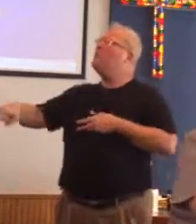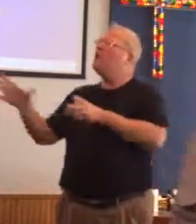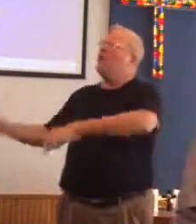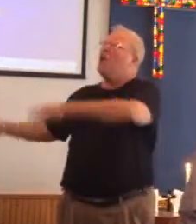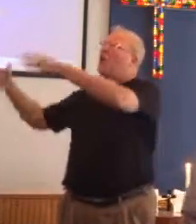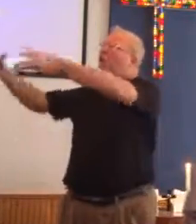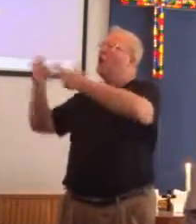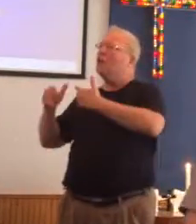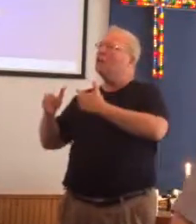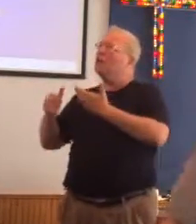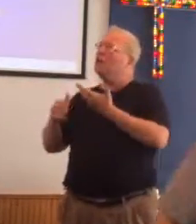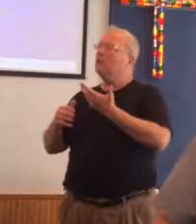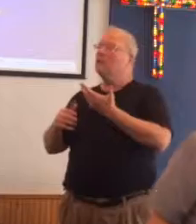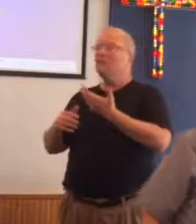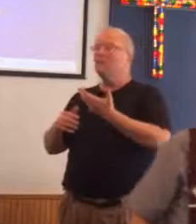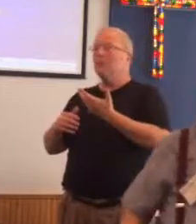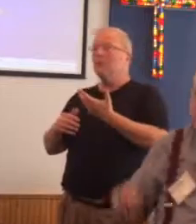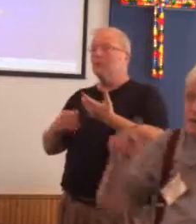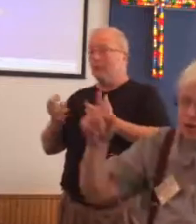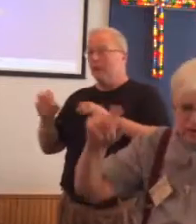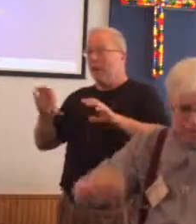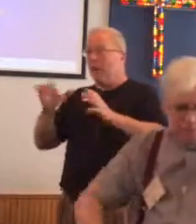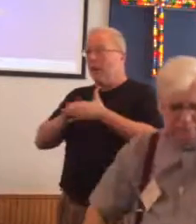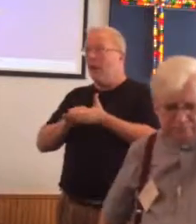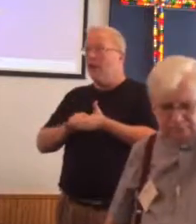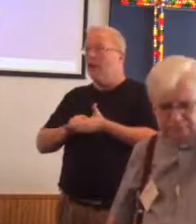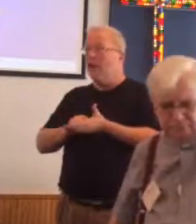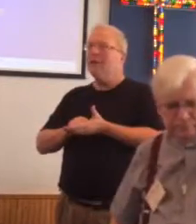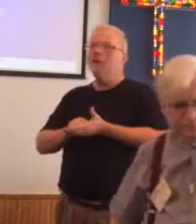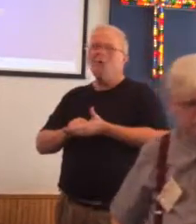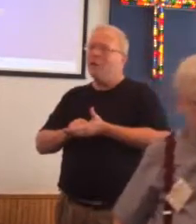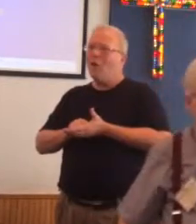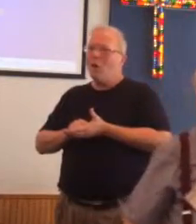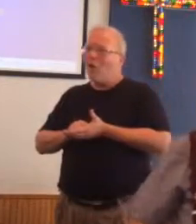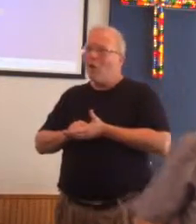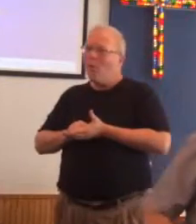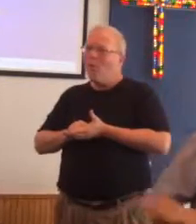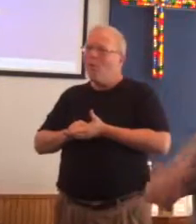He was an honorable man. And he married her.